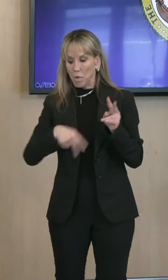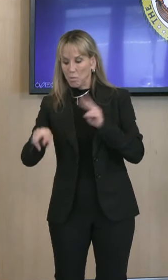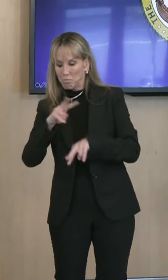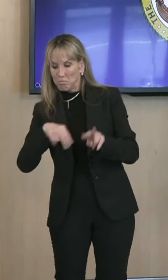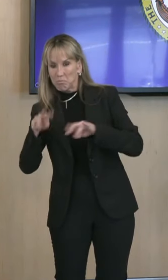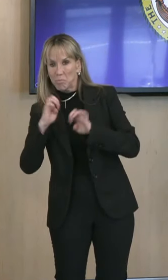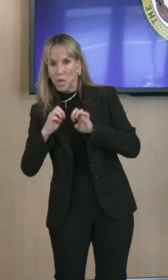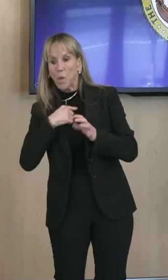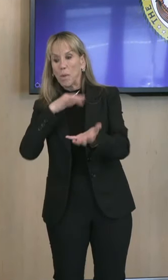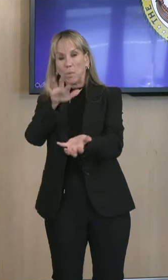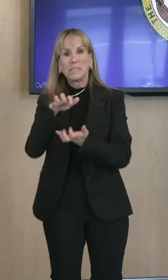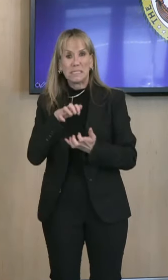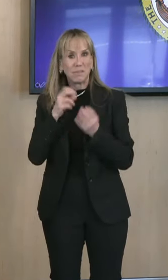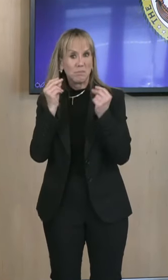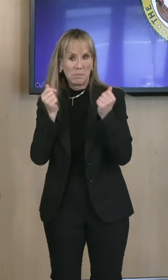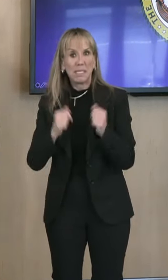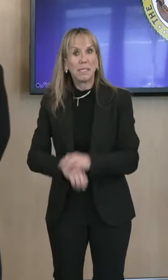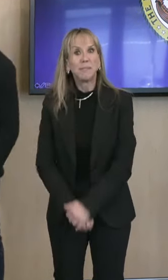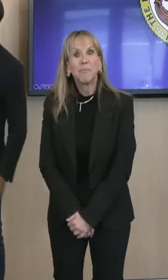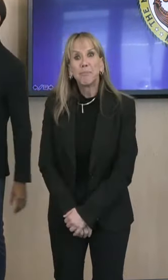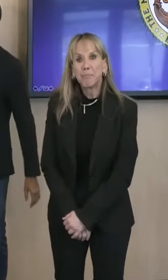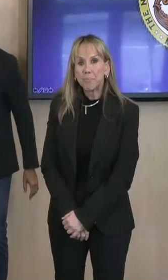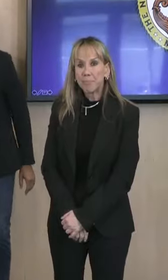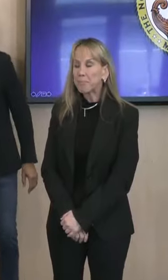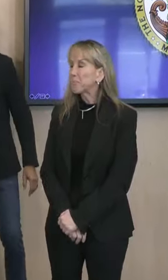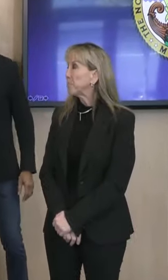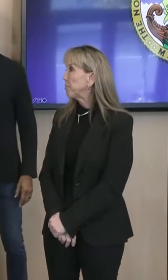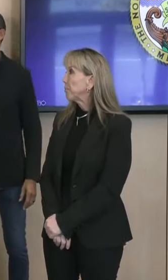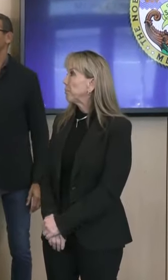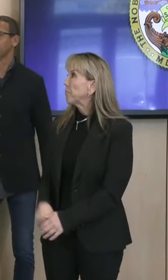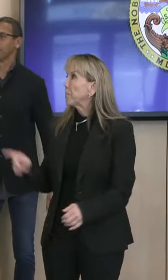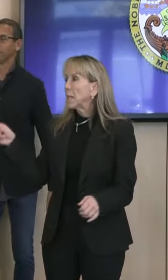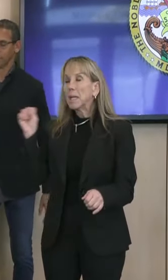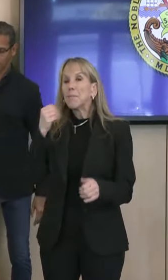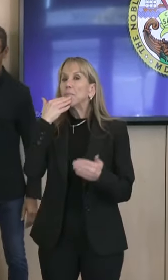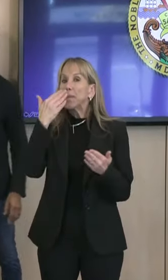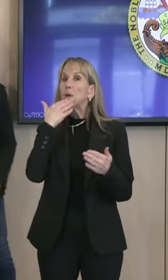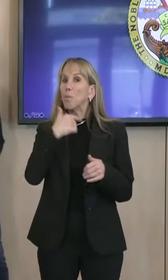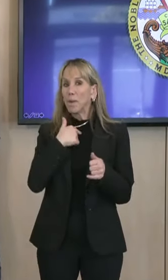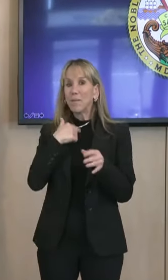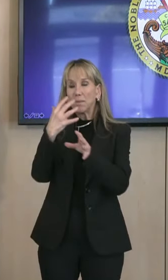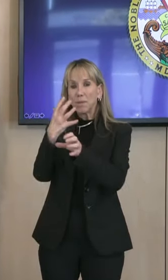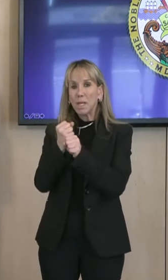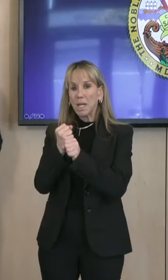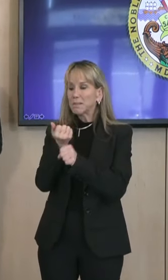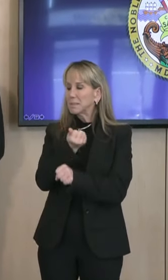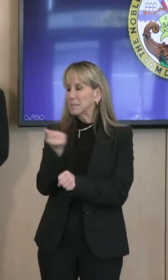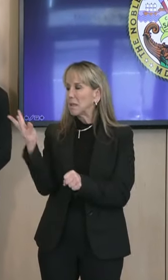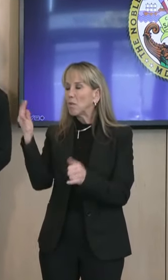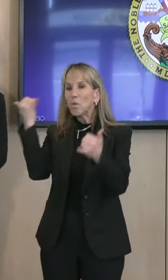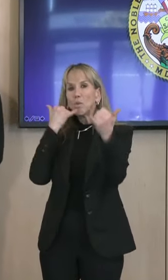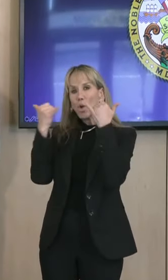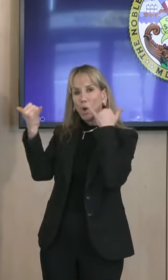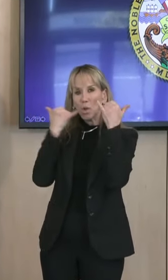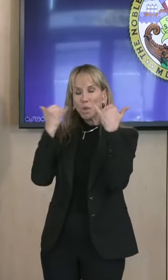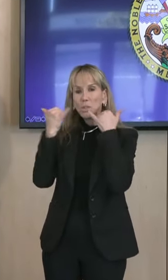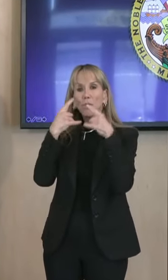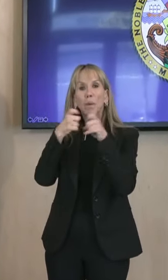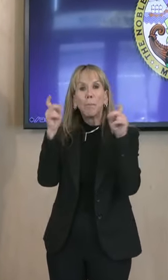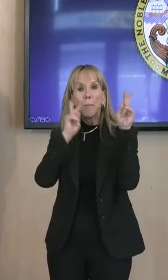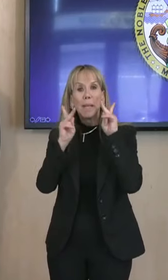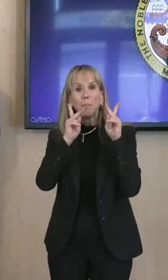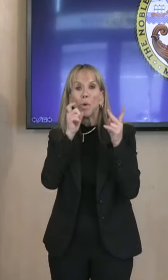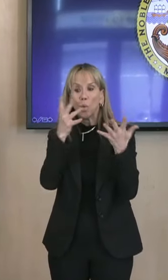reevaluated, and we'll receive it immediately. You want to answer that? Yes, thank you. We have received a number of calls for people wanting to